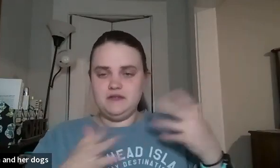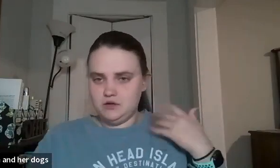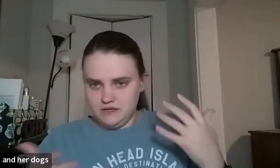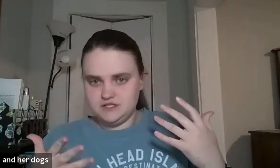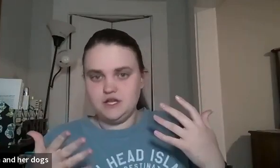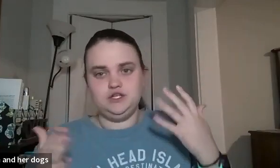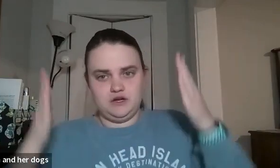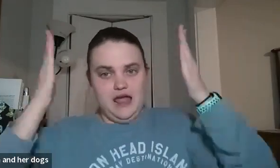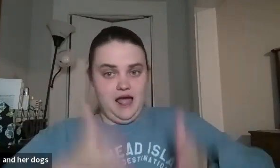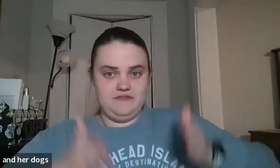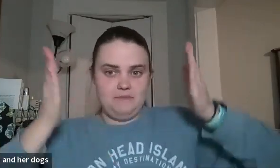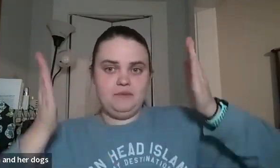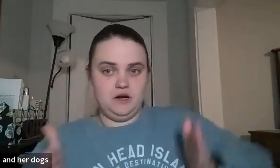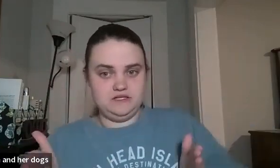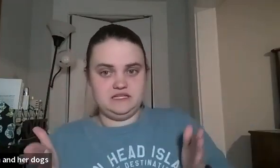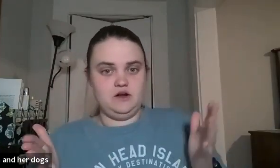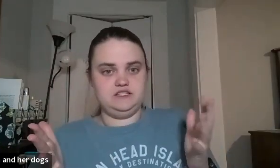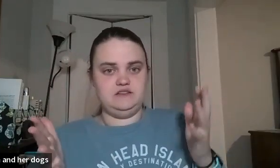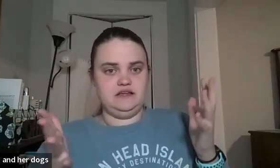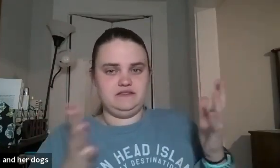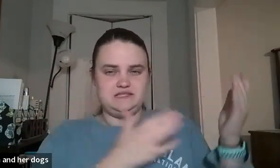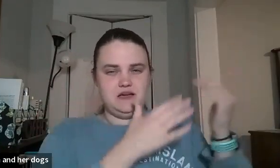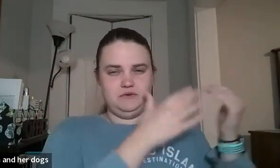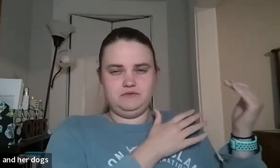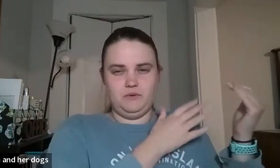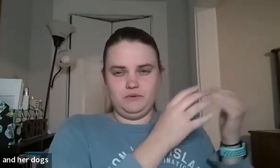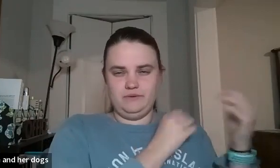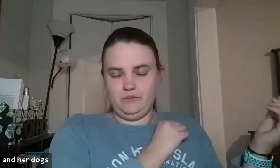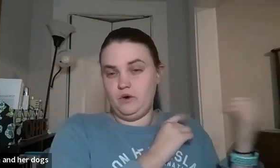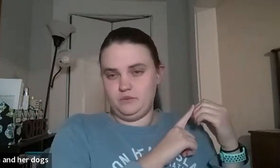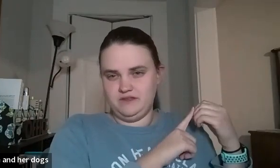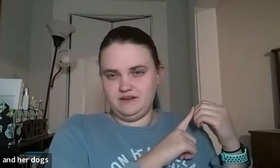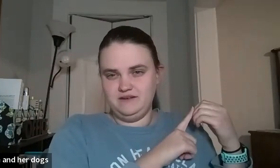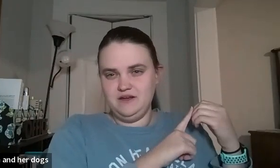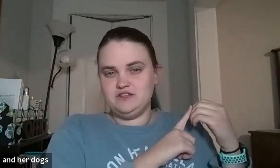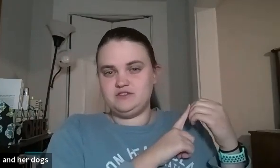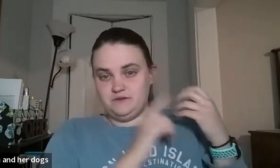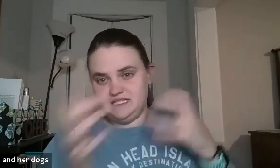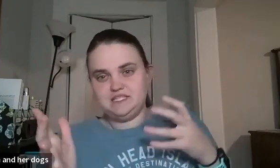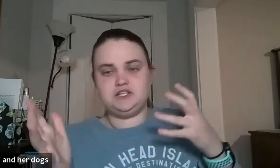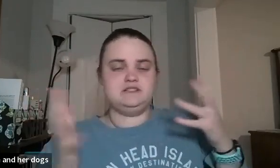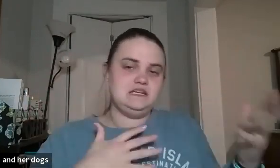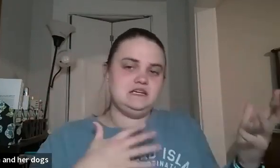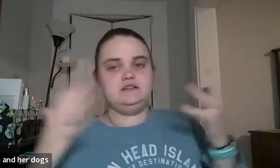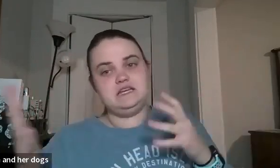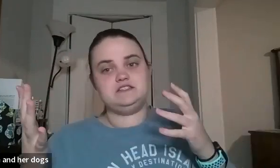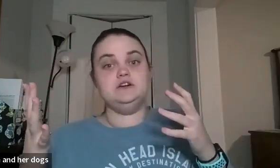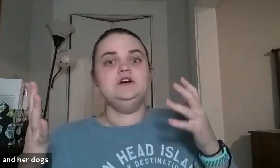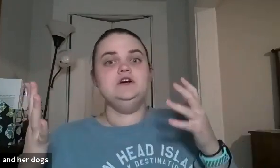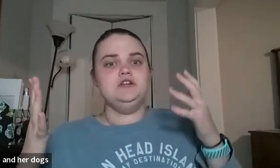like careers, you're going to add that person onto like the sign before word with it. So like for teacher, singer, dancer, you're